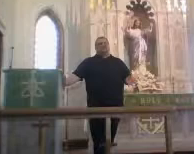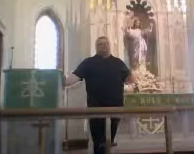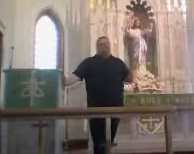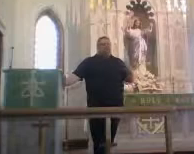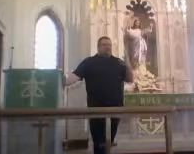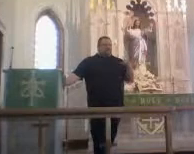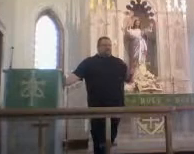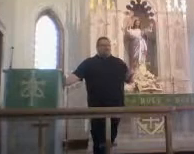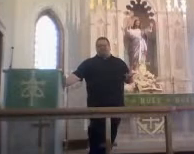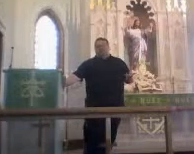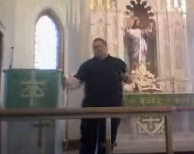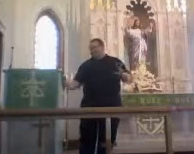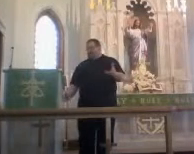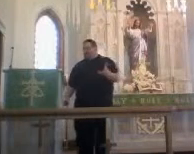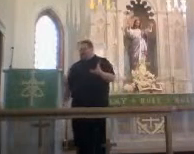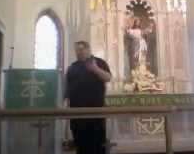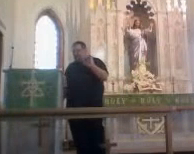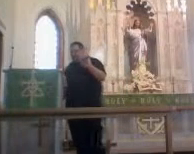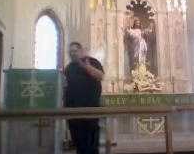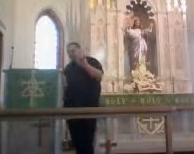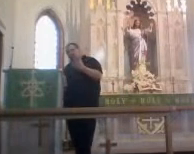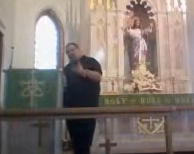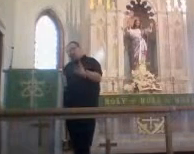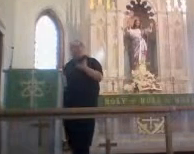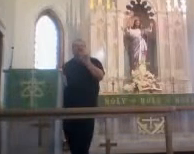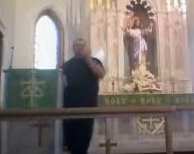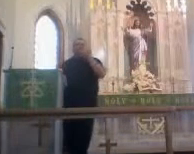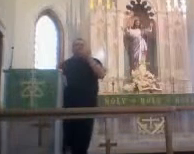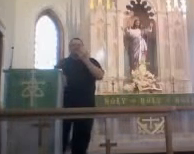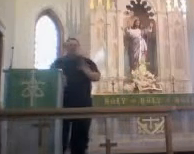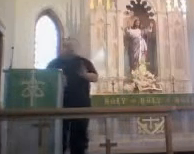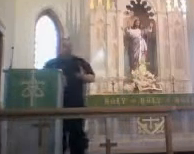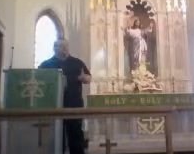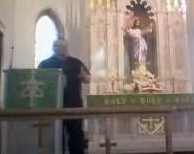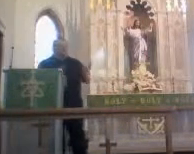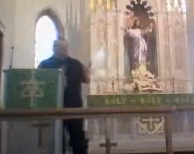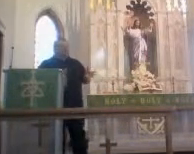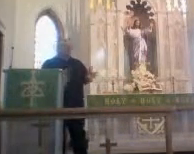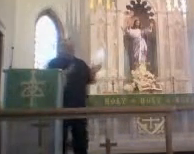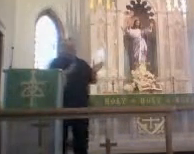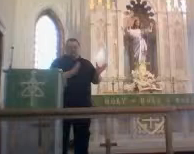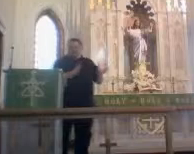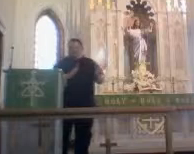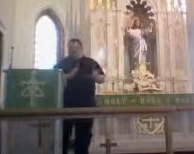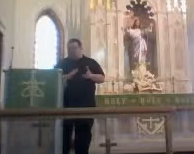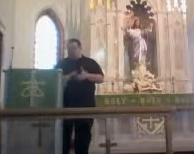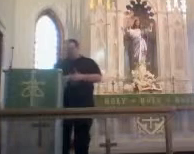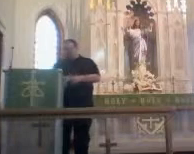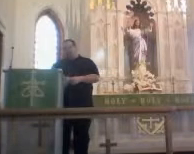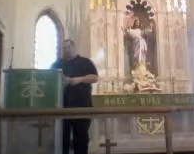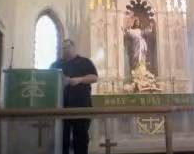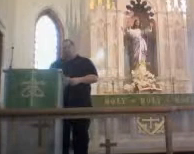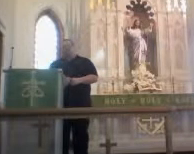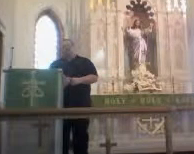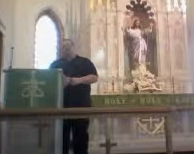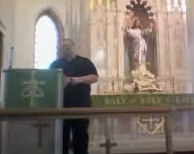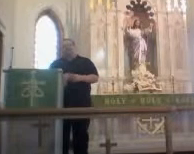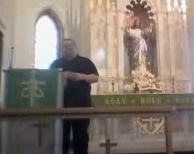to. You need me. And I'm here with you, and I will never leave you. The journey is too much for you. Let